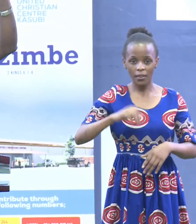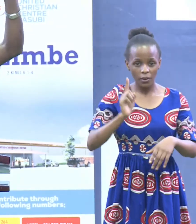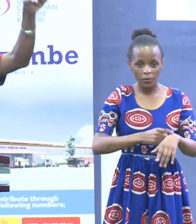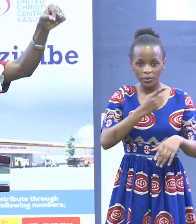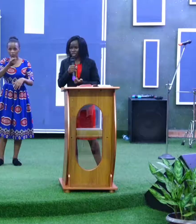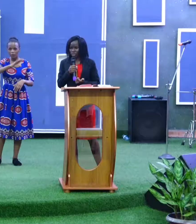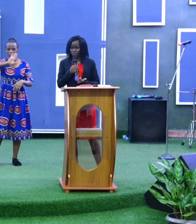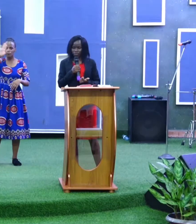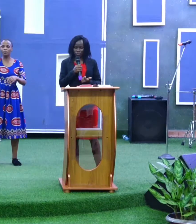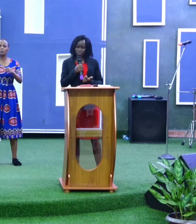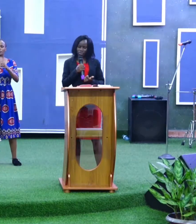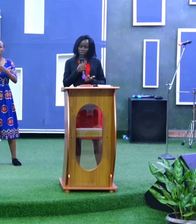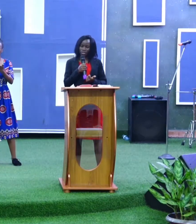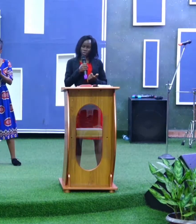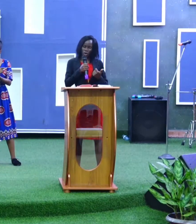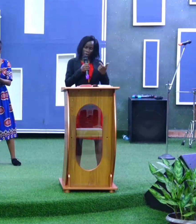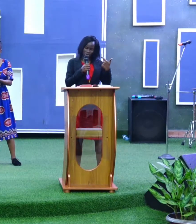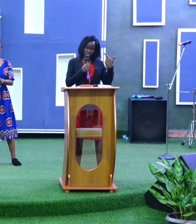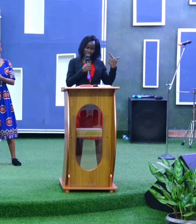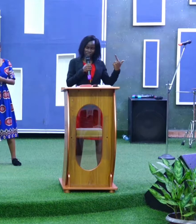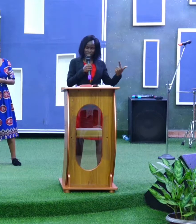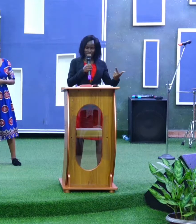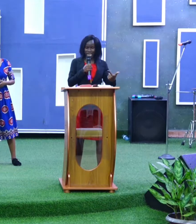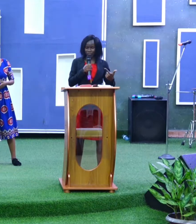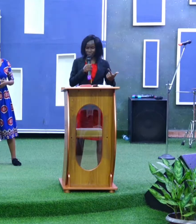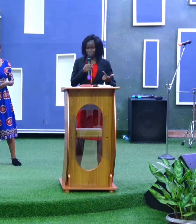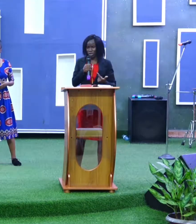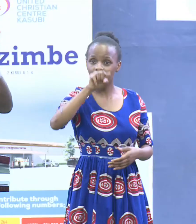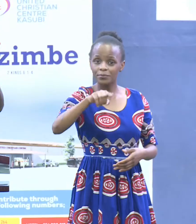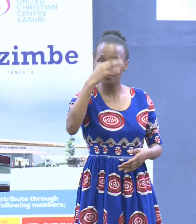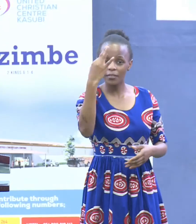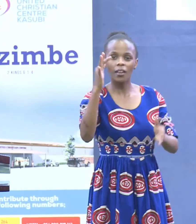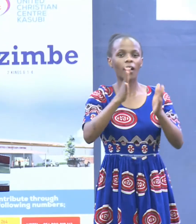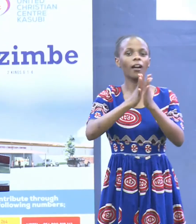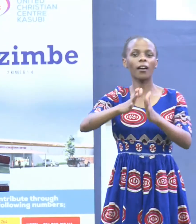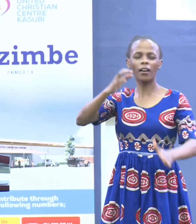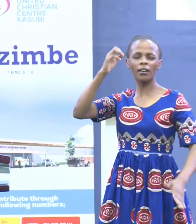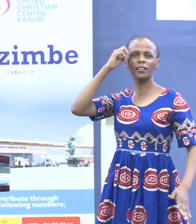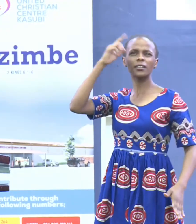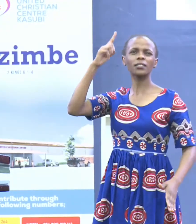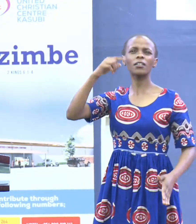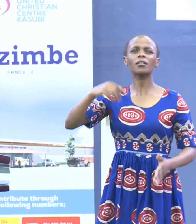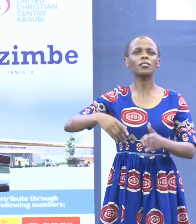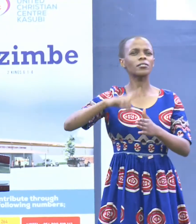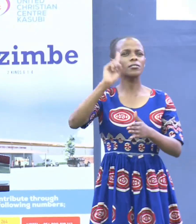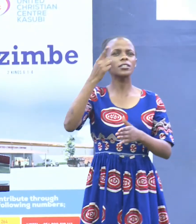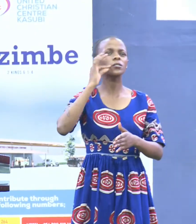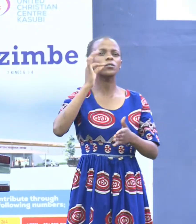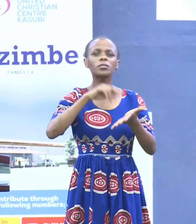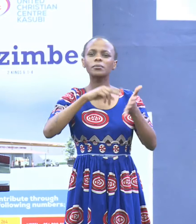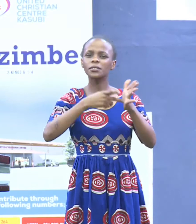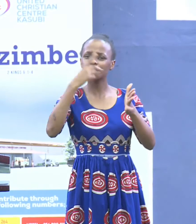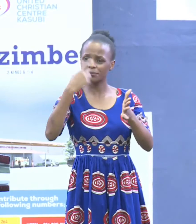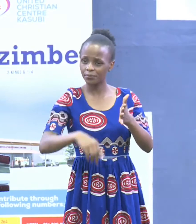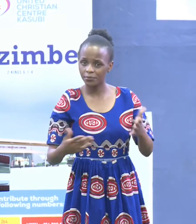the Lord? You go back to Genesis 49 and verse 3. When you know what the